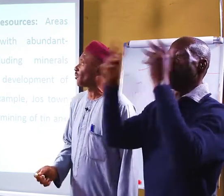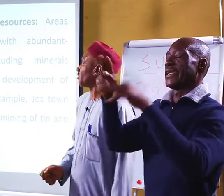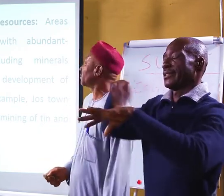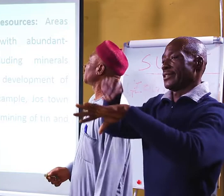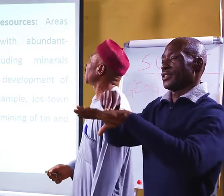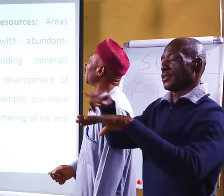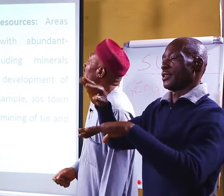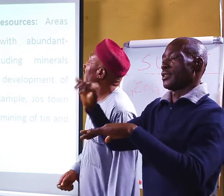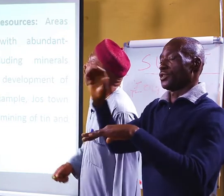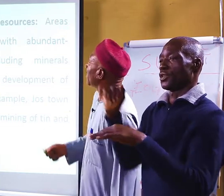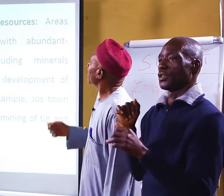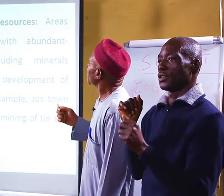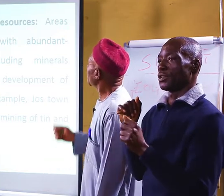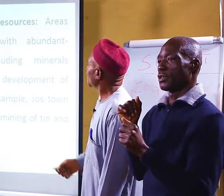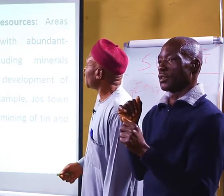natural resources,